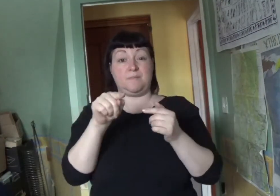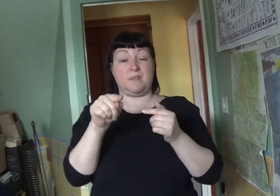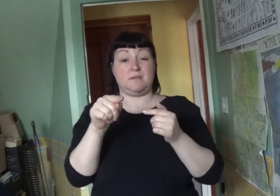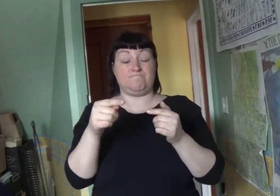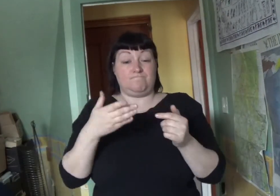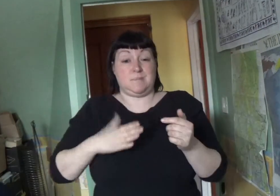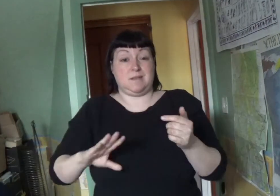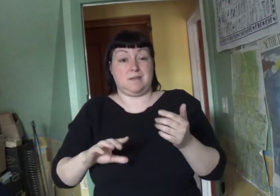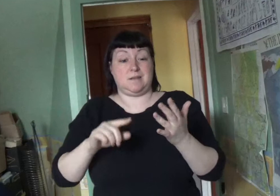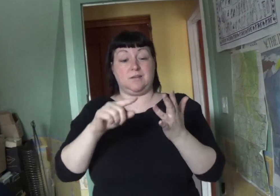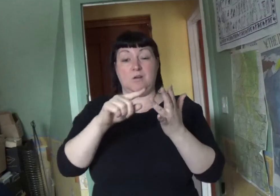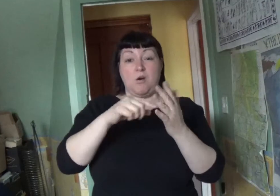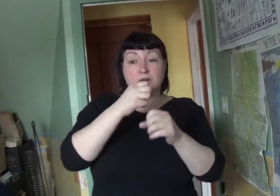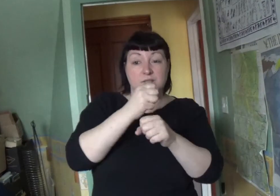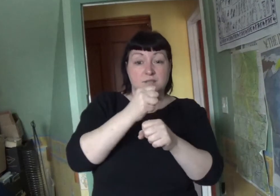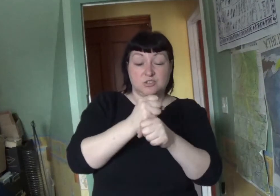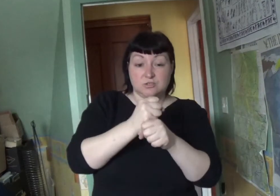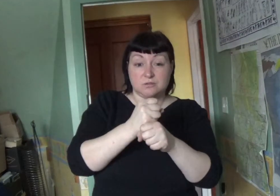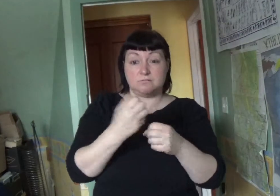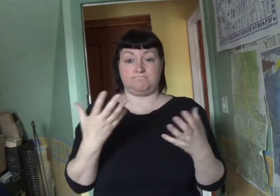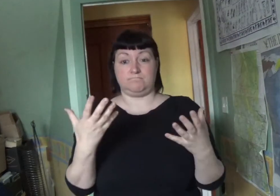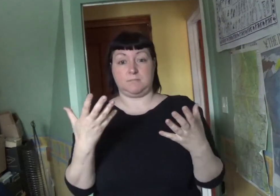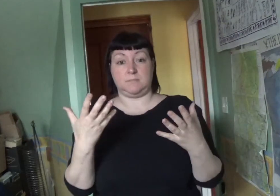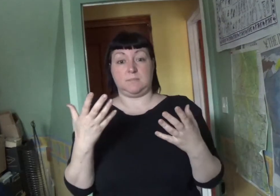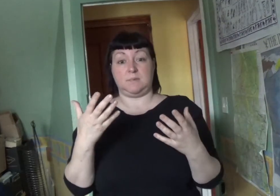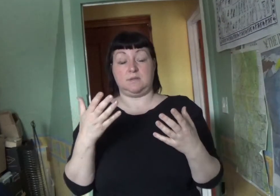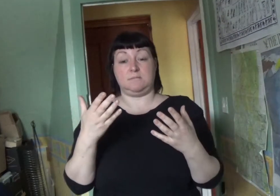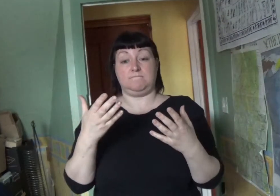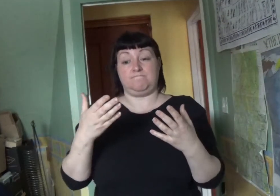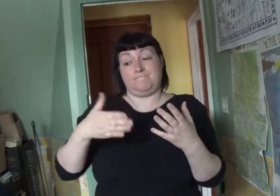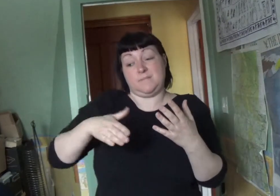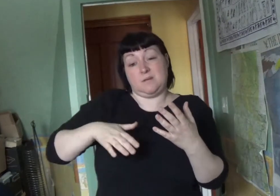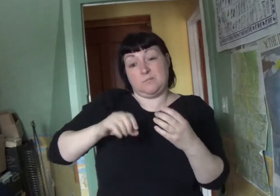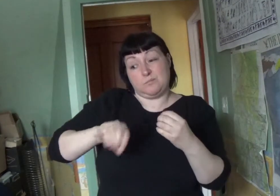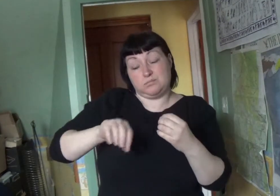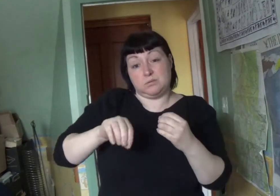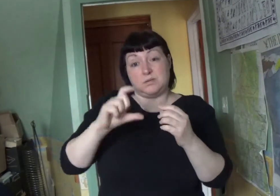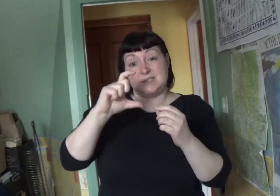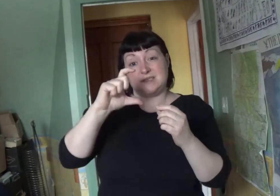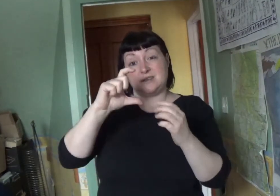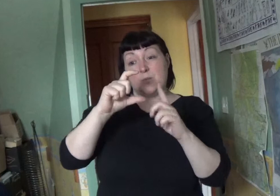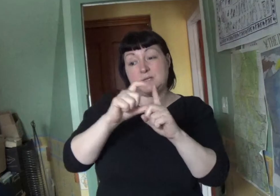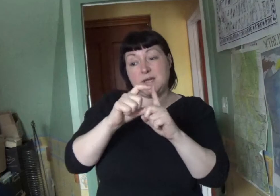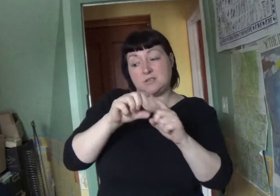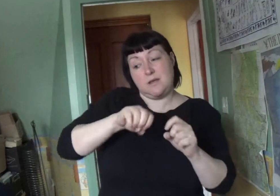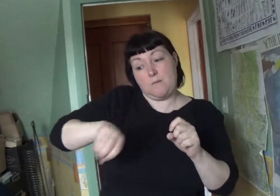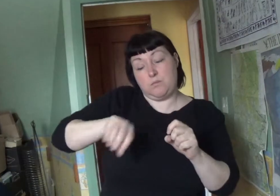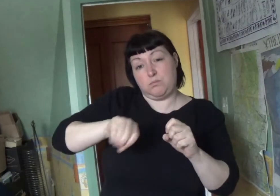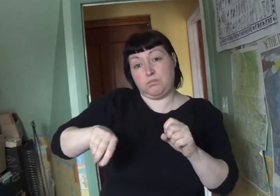waste. So those cells are going to need blood vessels supplying them as well. And so that's what the coronary blood vessels are. They're